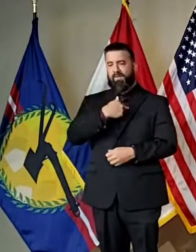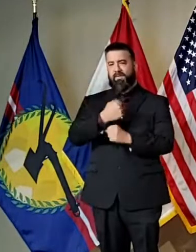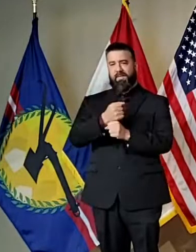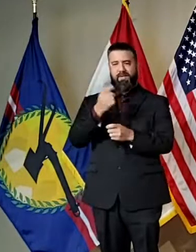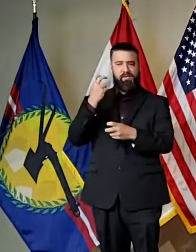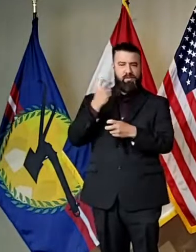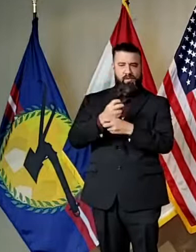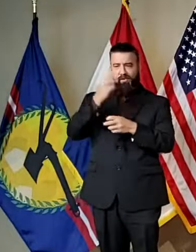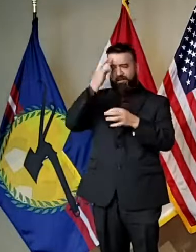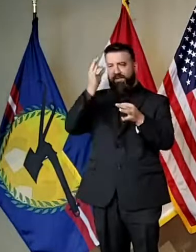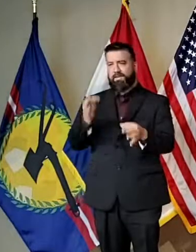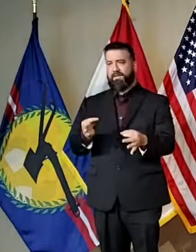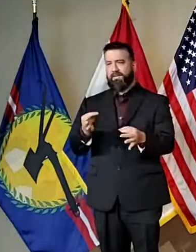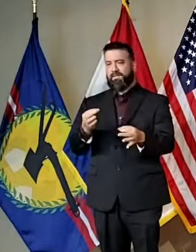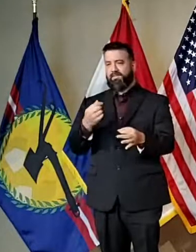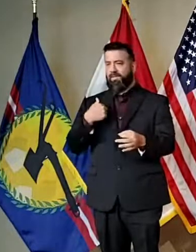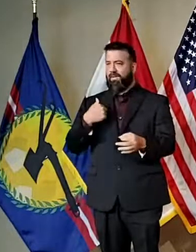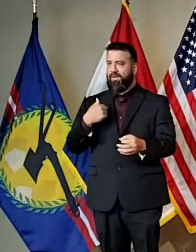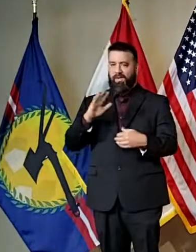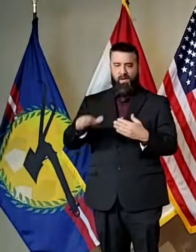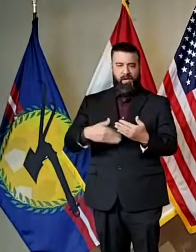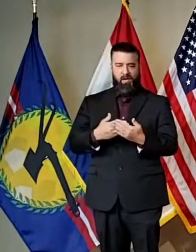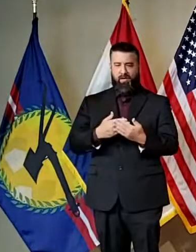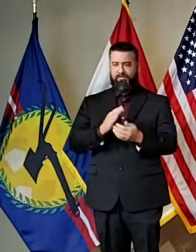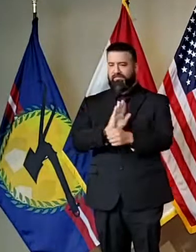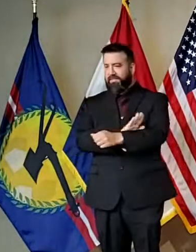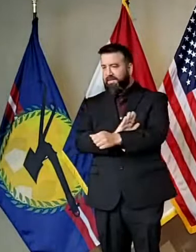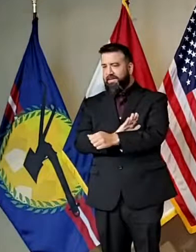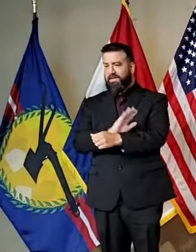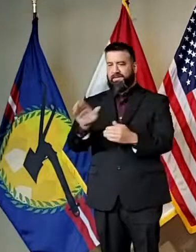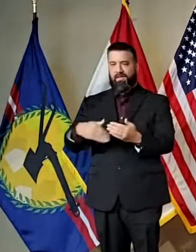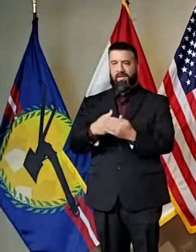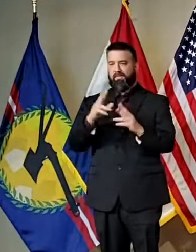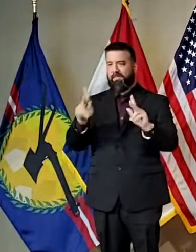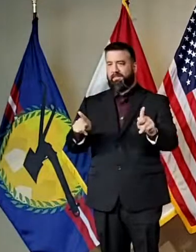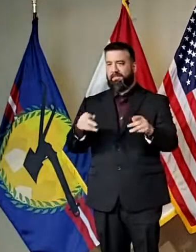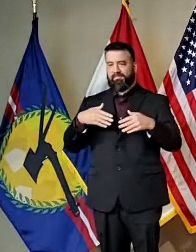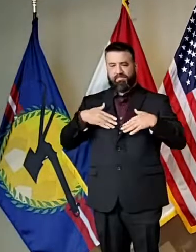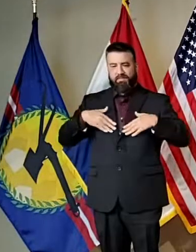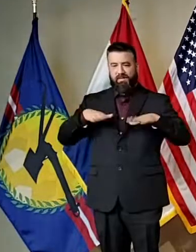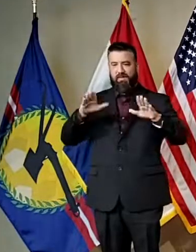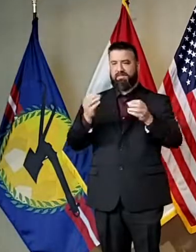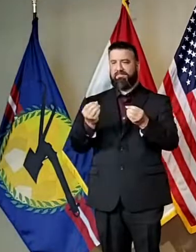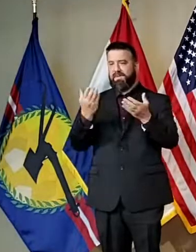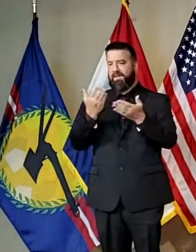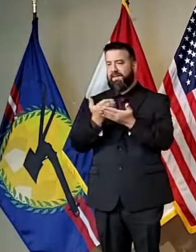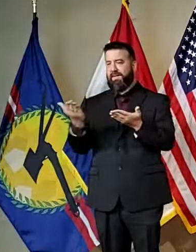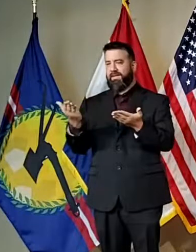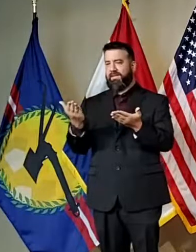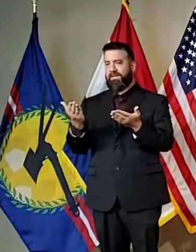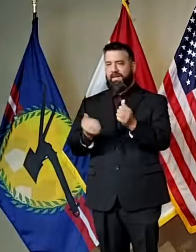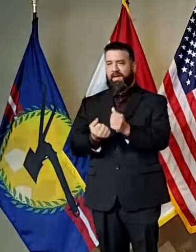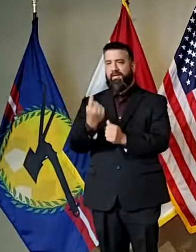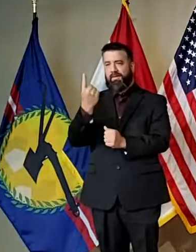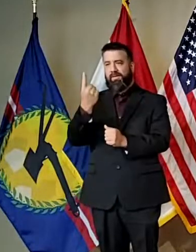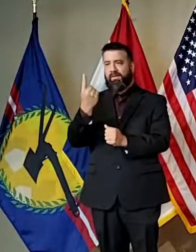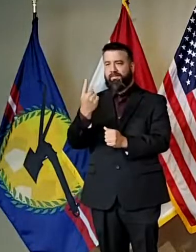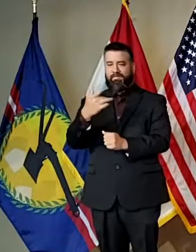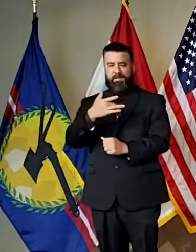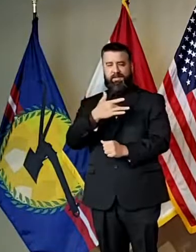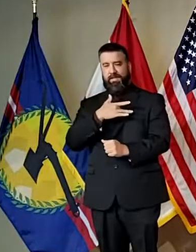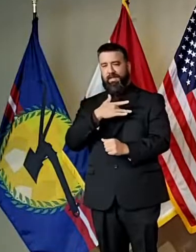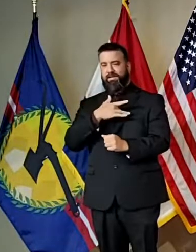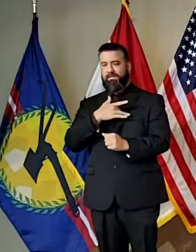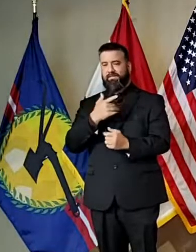We've all made sacrifices across the board, all business sectors. Everyone has been touched by this virus in